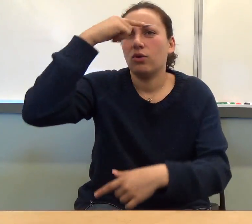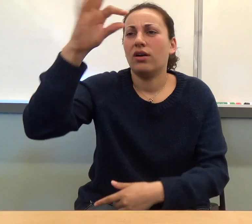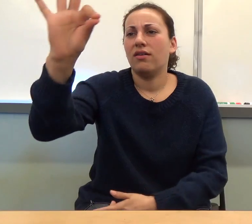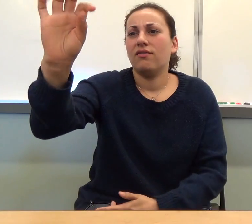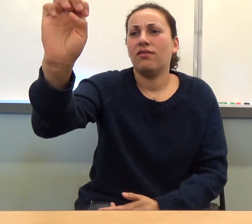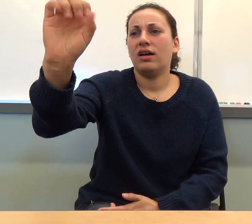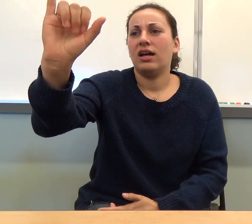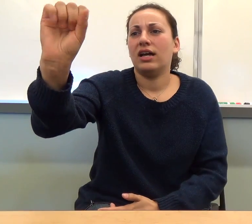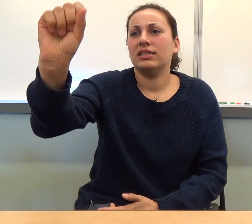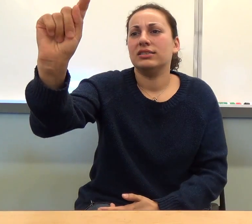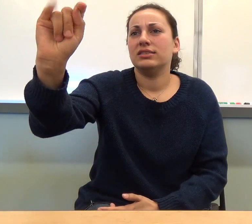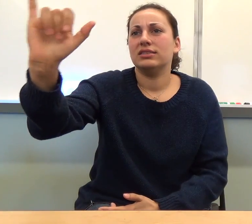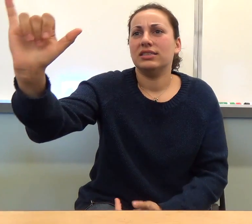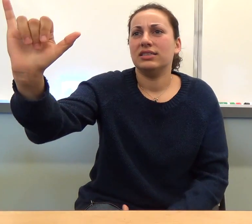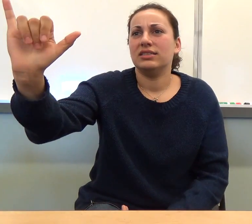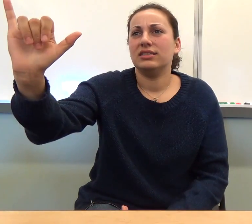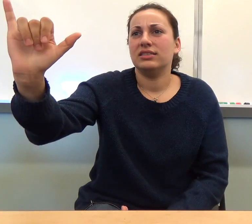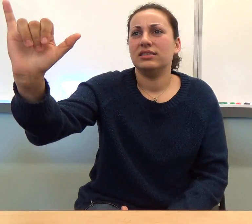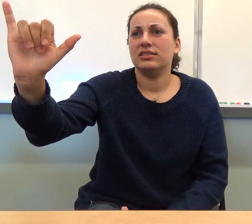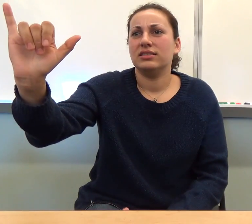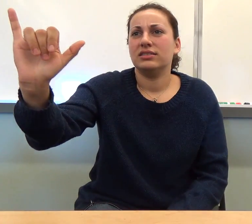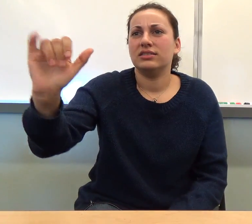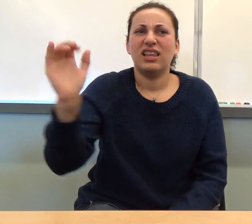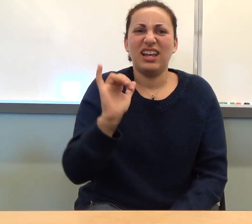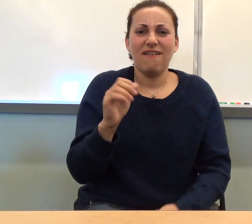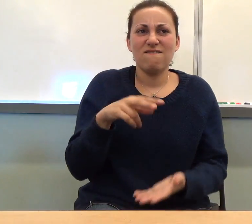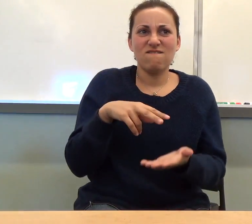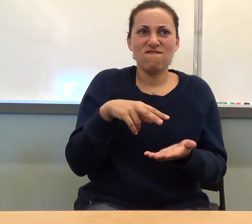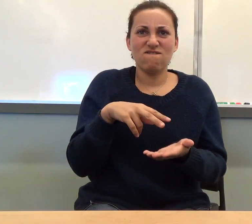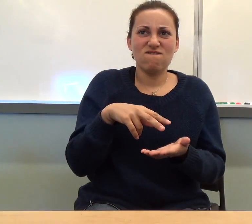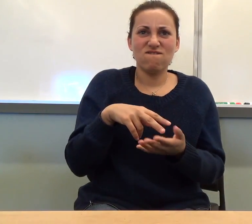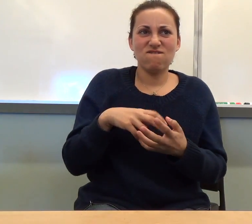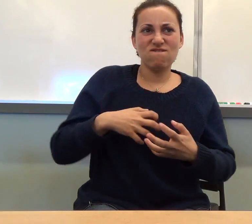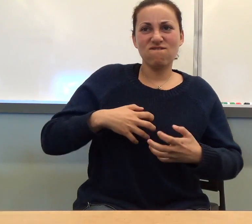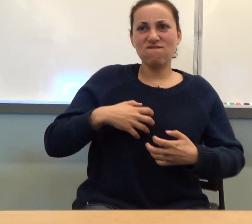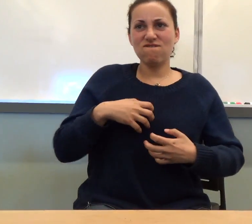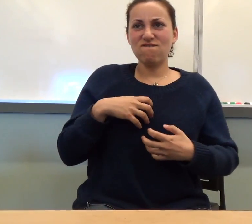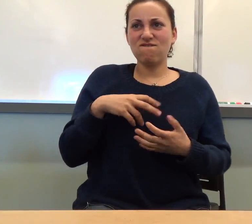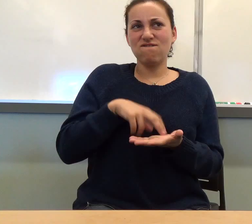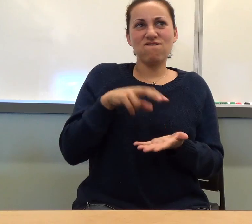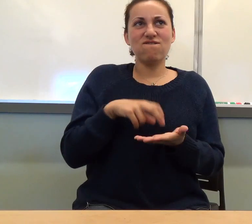compliment, you going, dog.